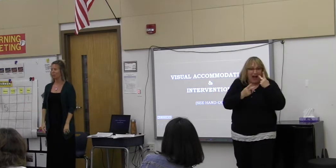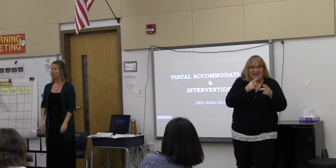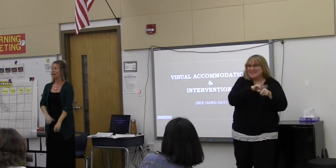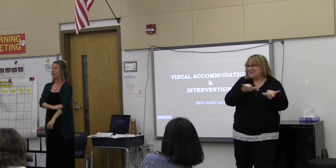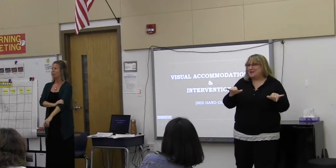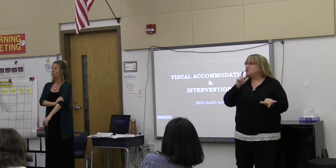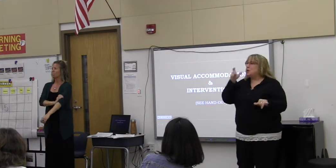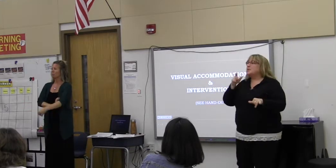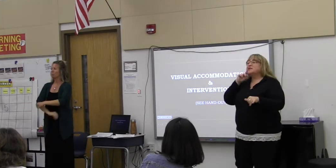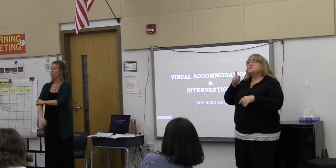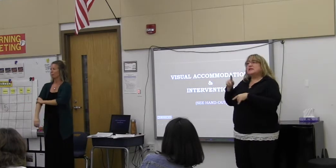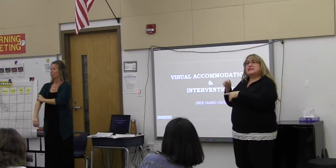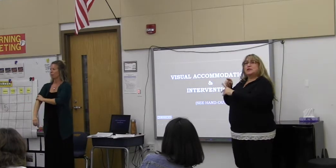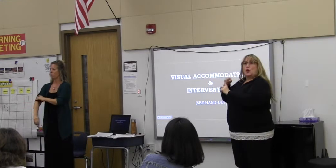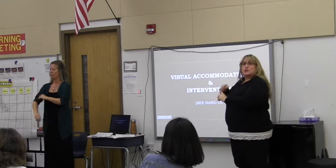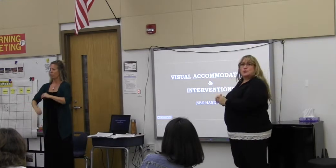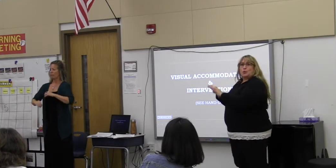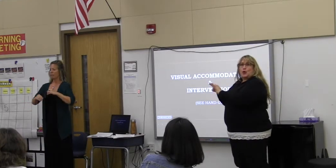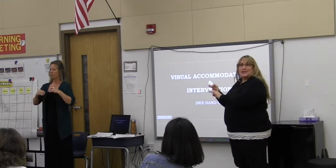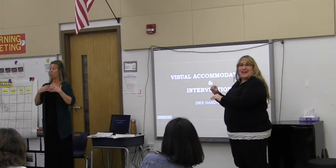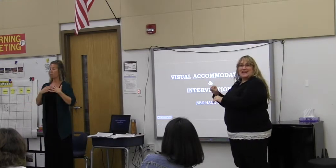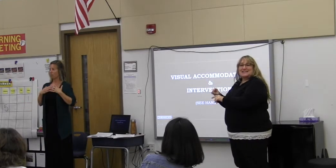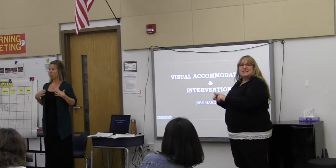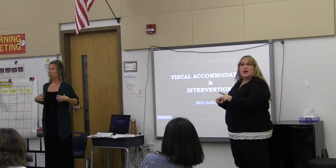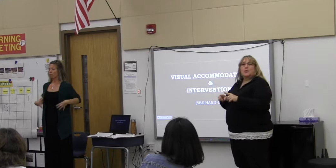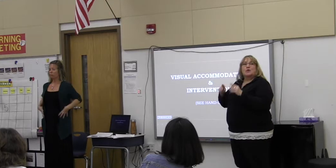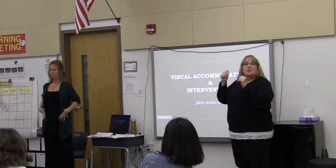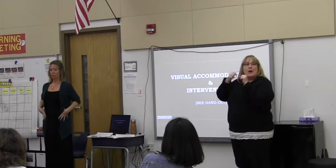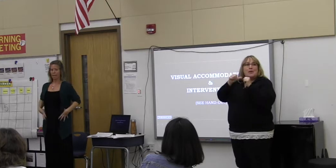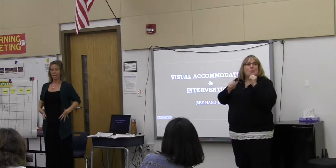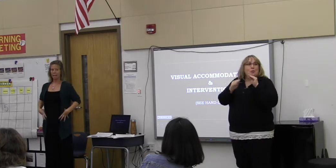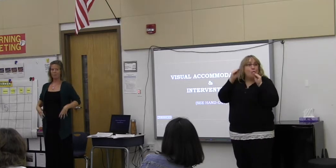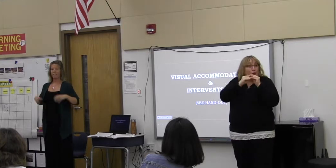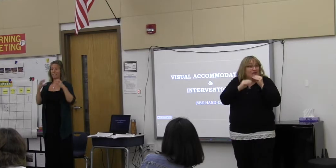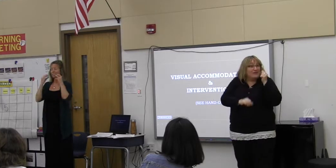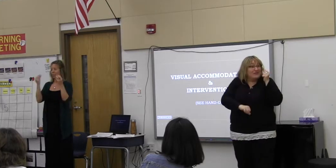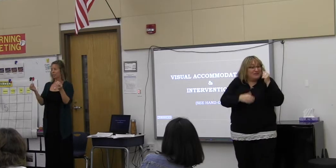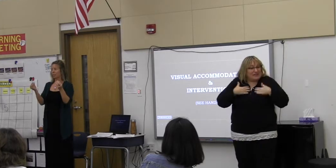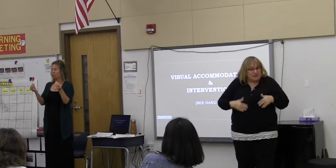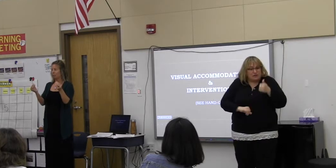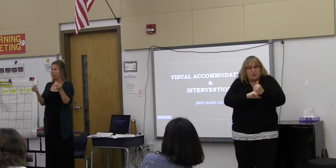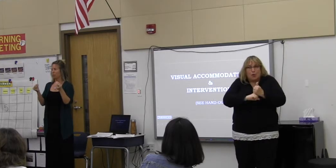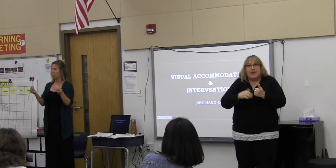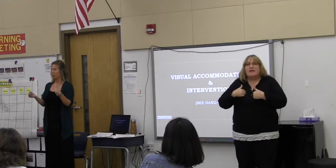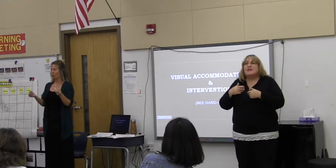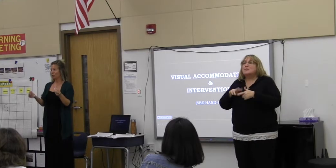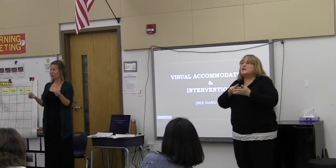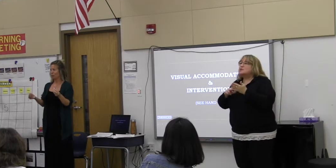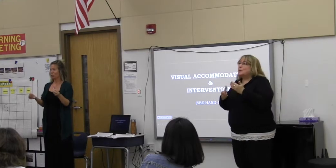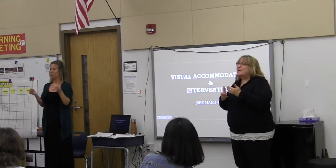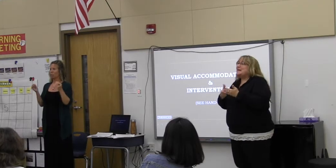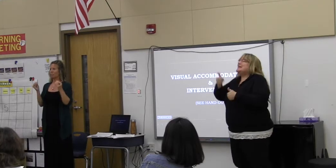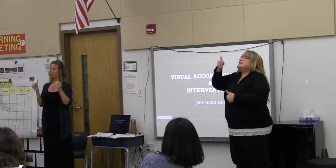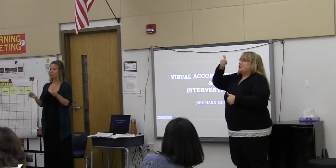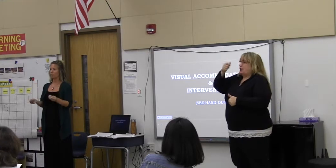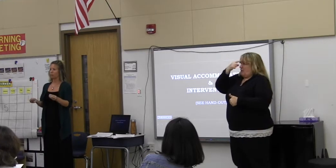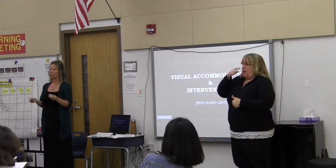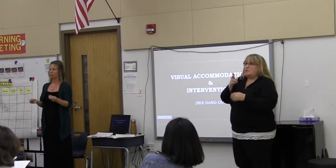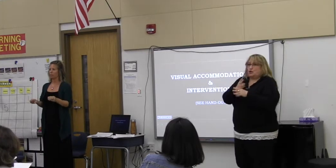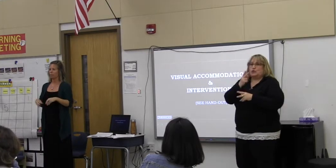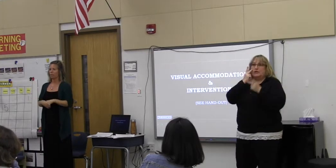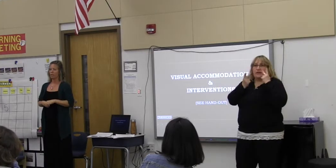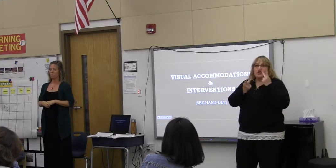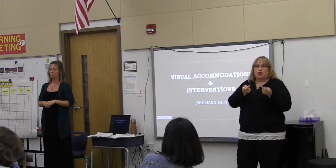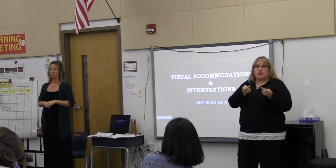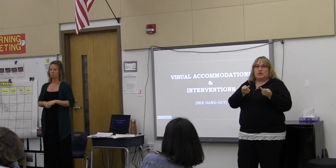are important, but just be mindful that the more physical support they have, the easier it's going to be for them to use their vision. So that's very